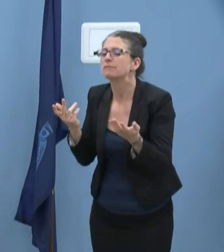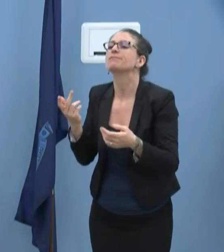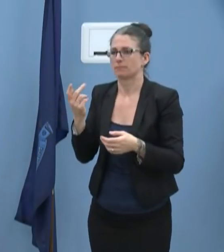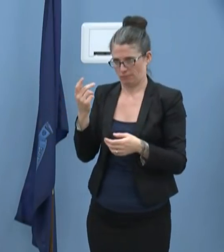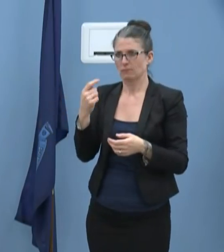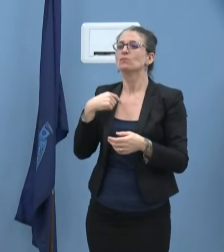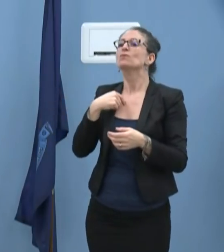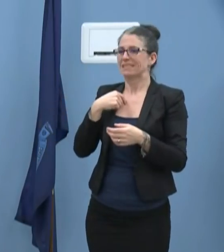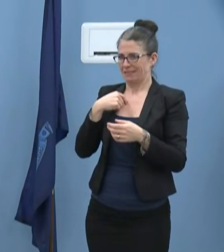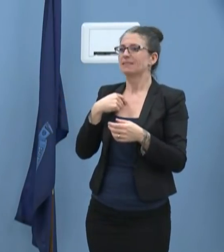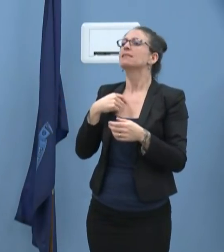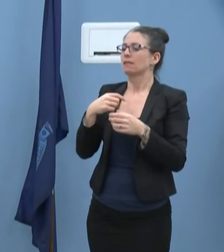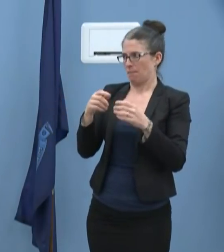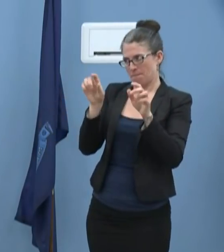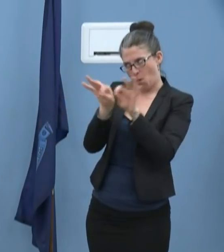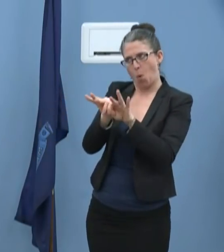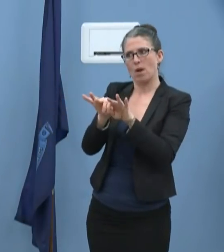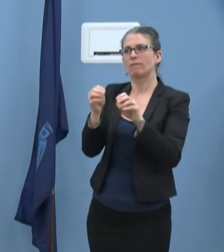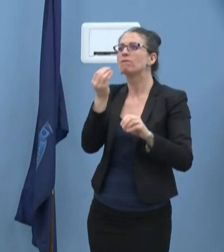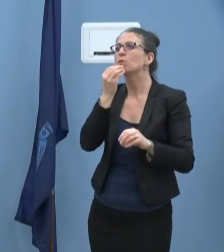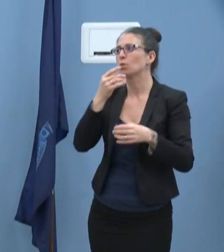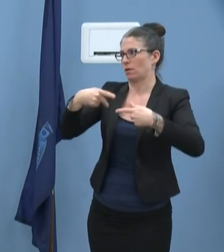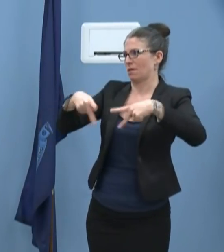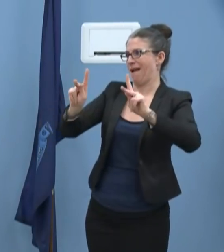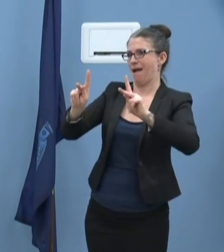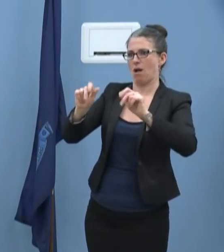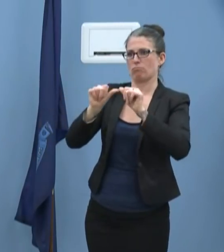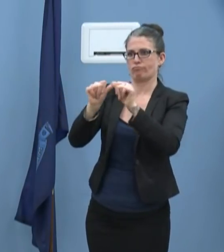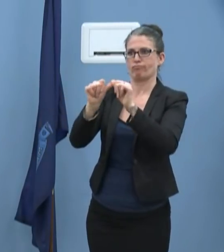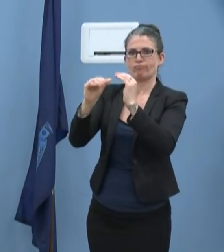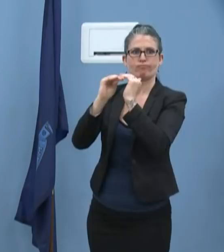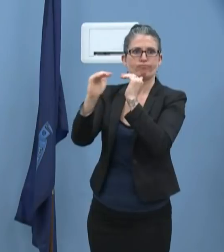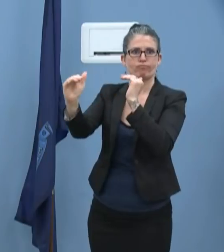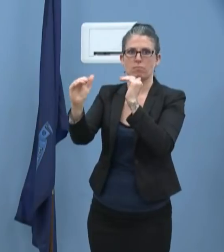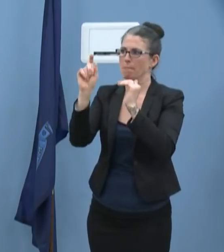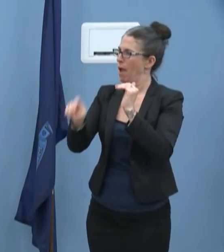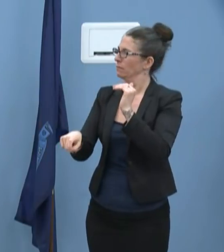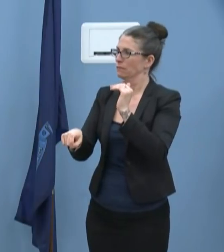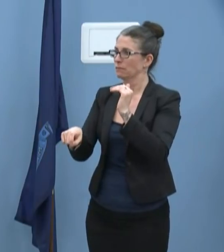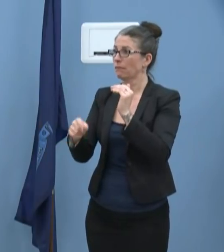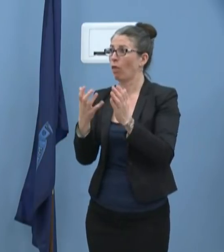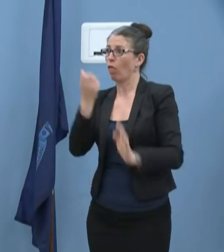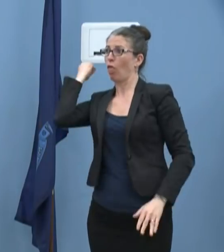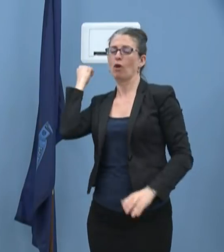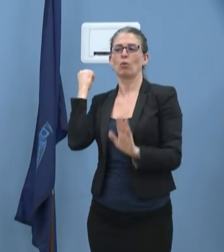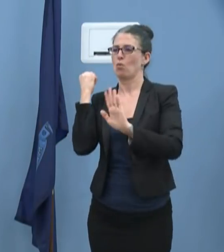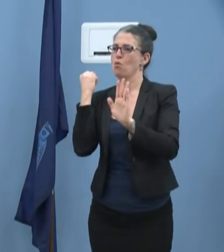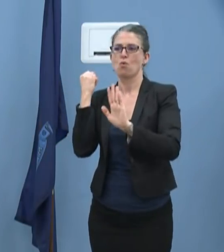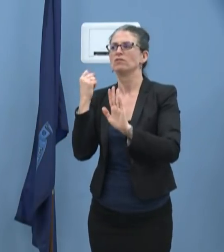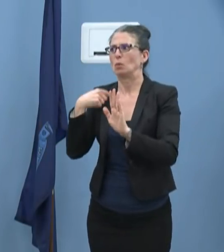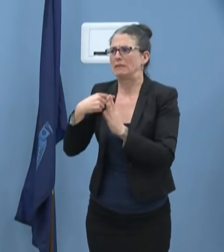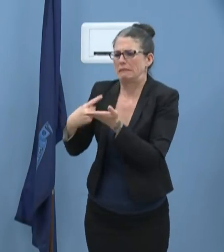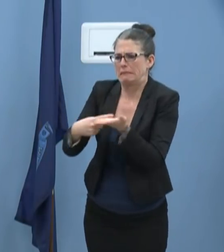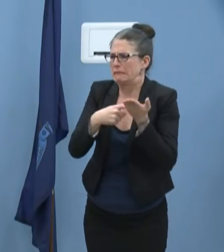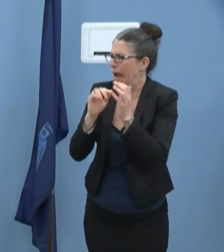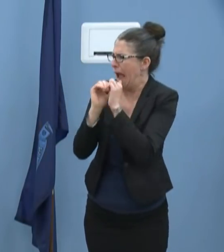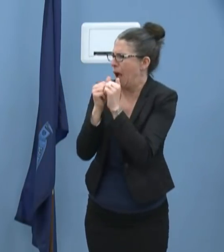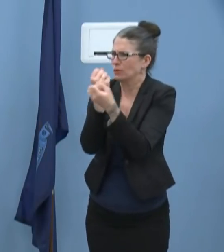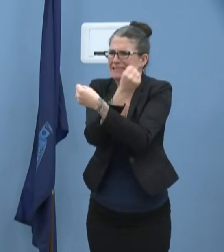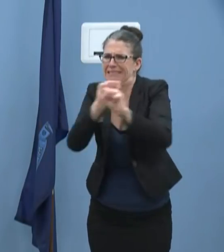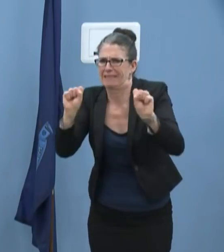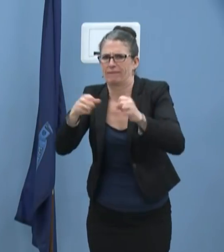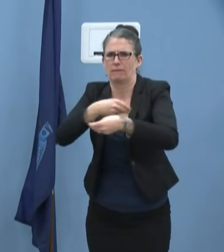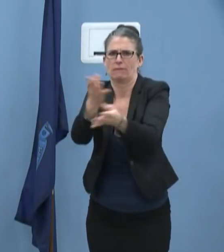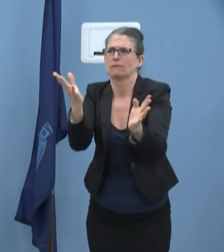at a time when we're trying to minimize social distancing? Those are three different types of activities. We are working with the food